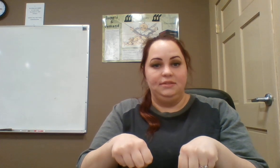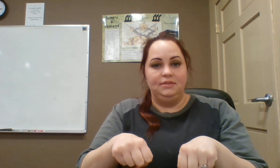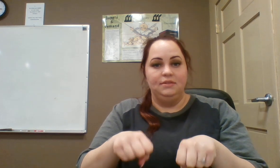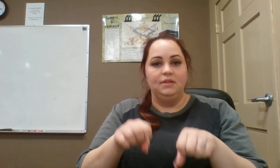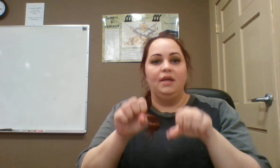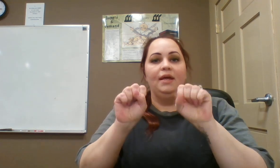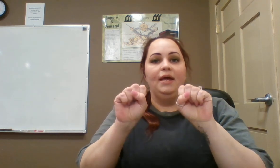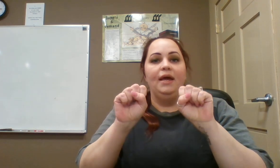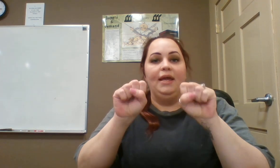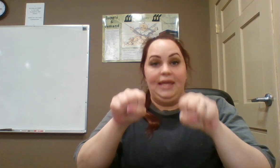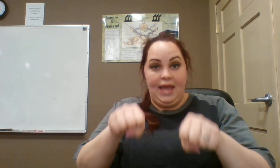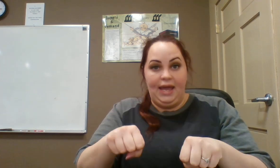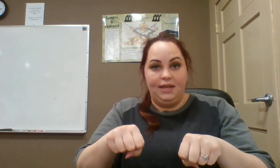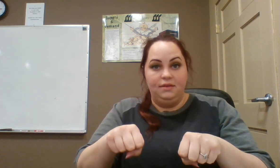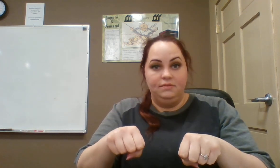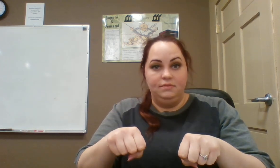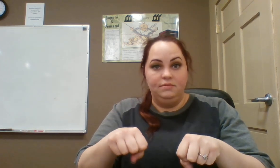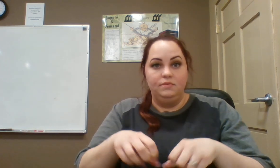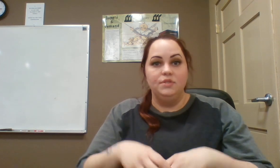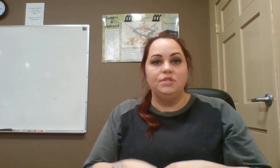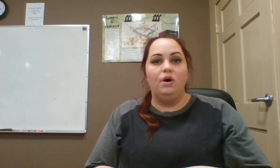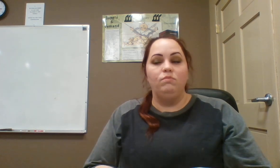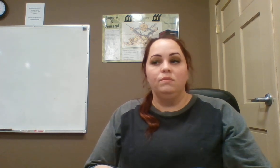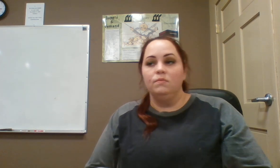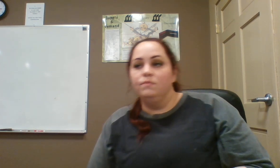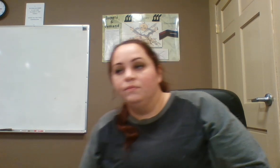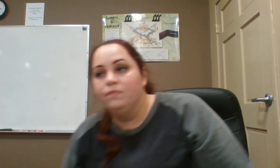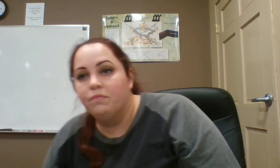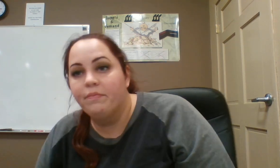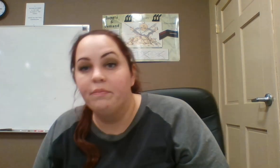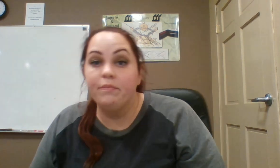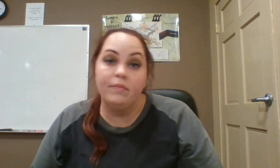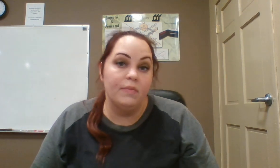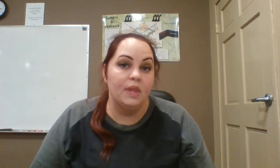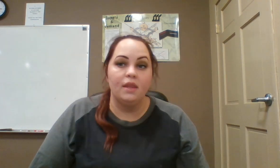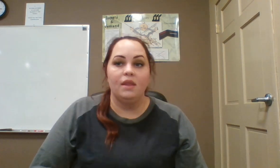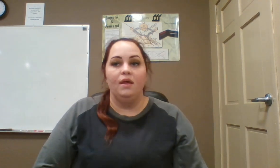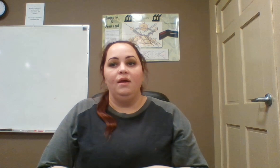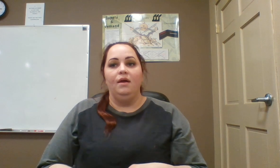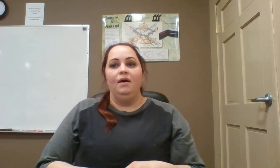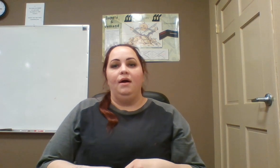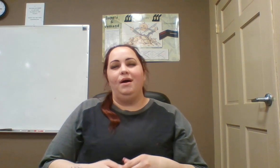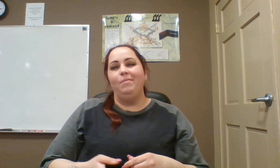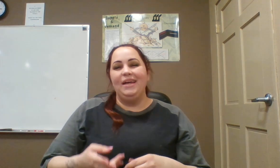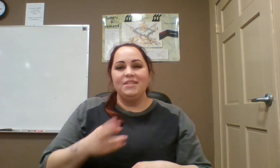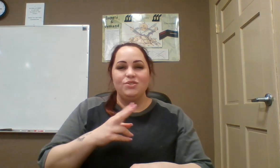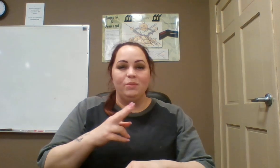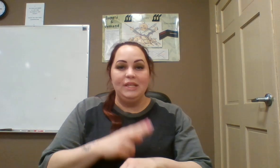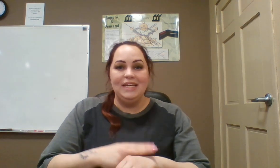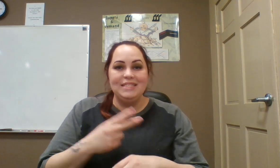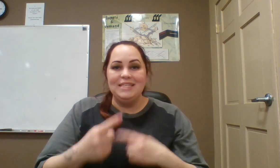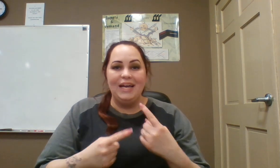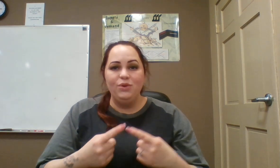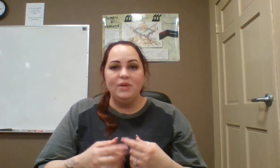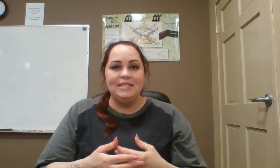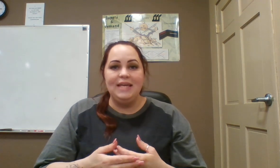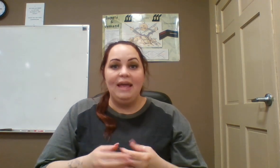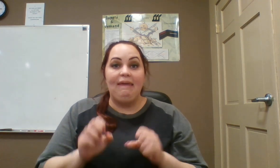Can. So I guess normally in sign you wouldn't say,